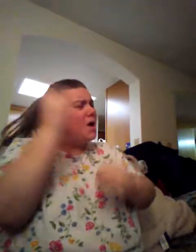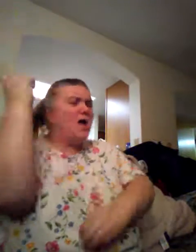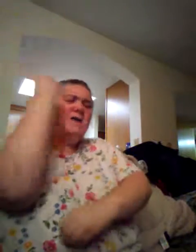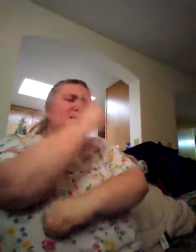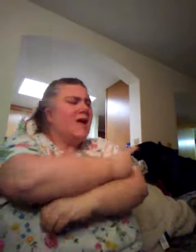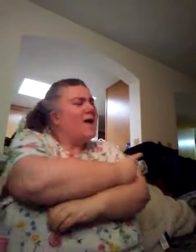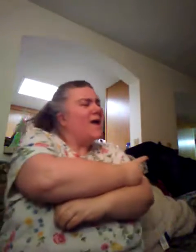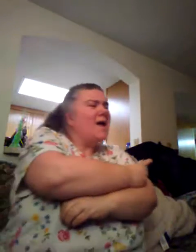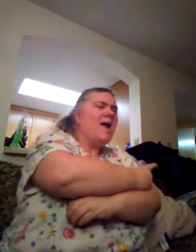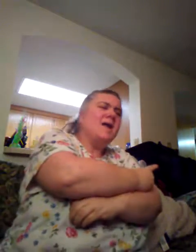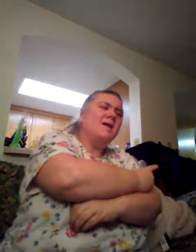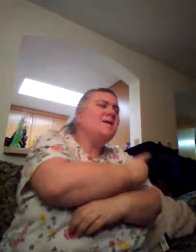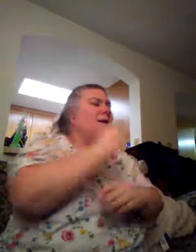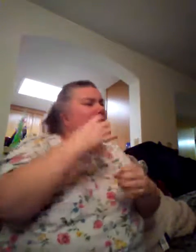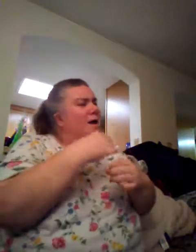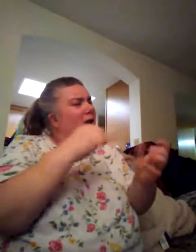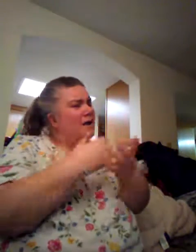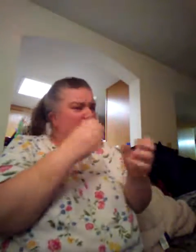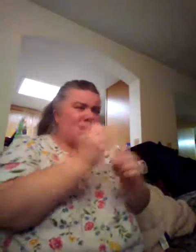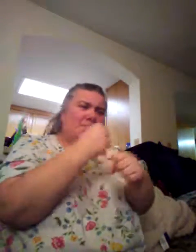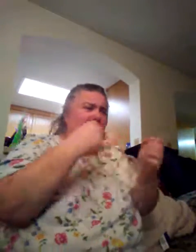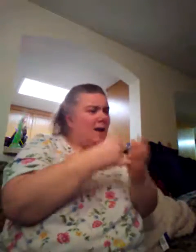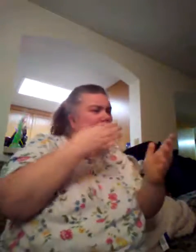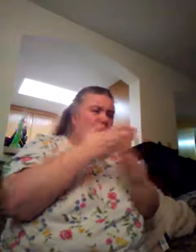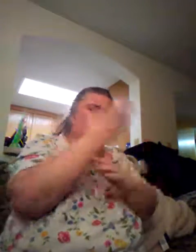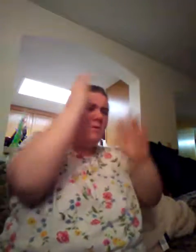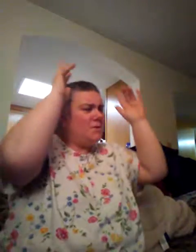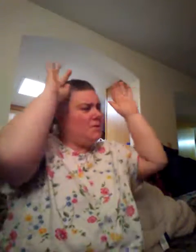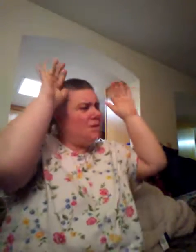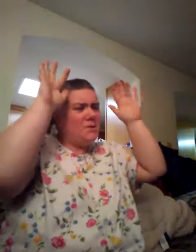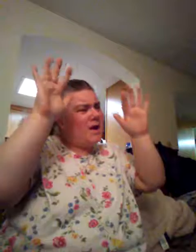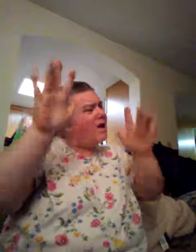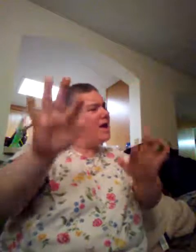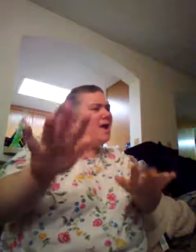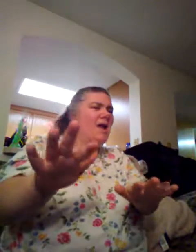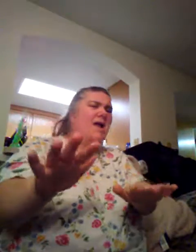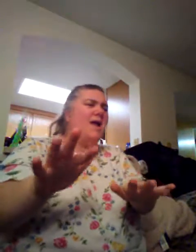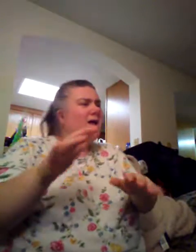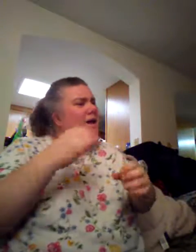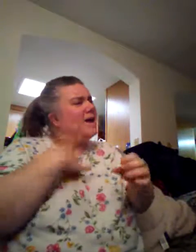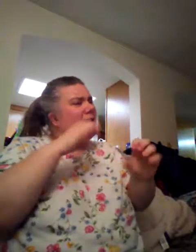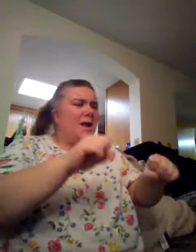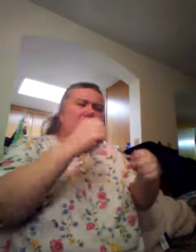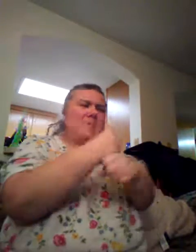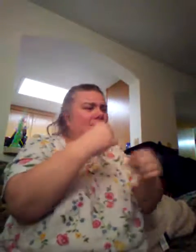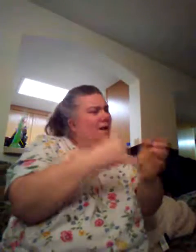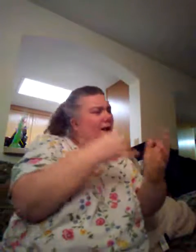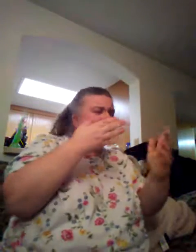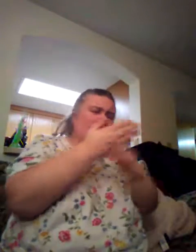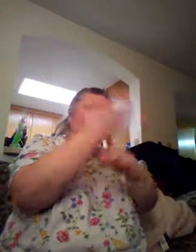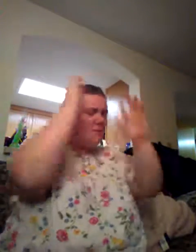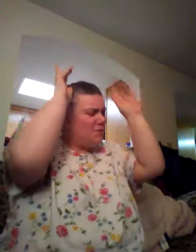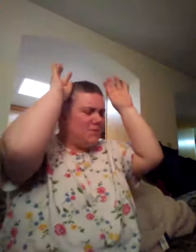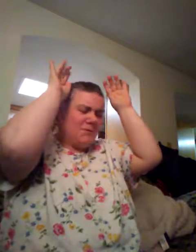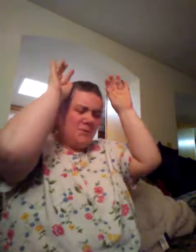more day. And I'll make it through the rain. I can make it through